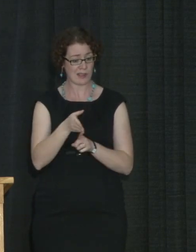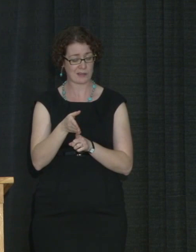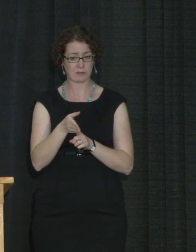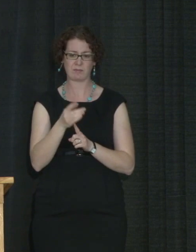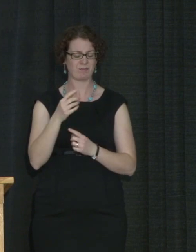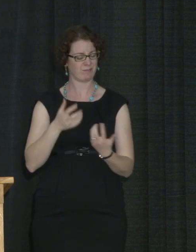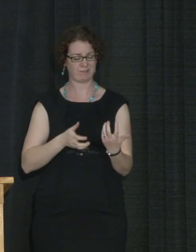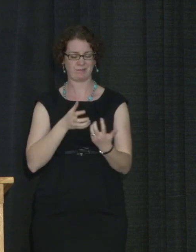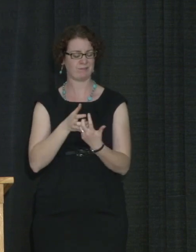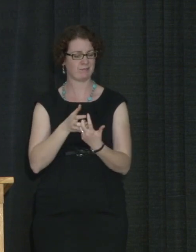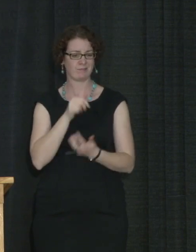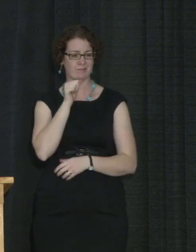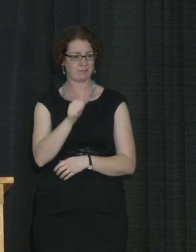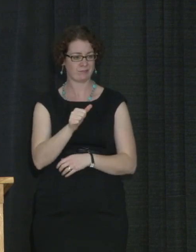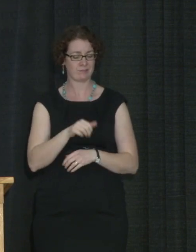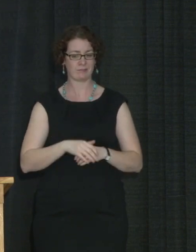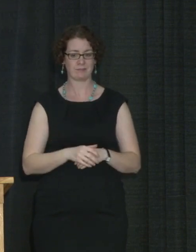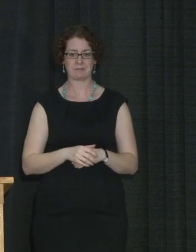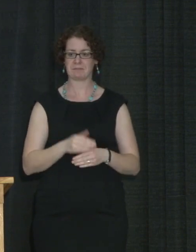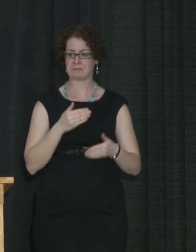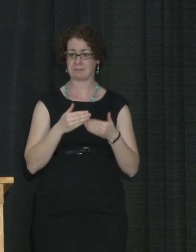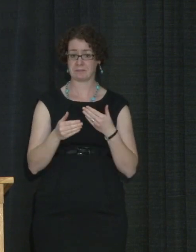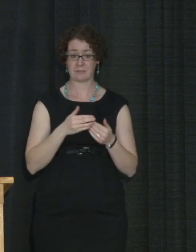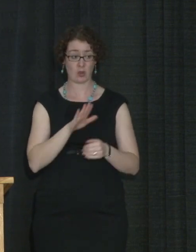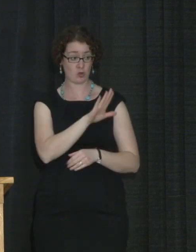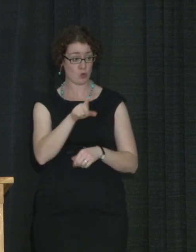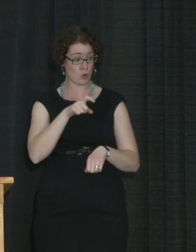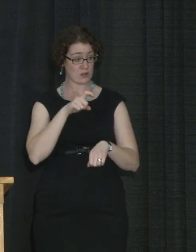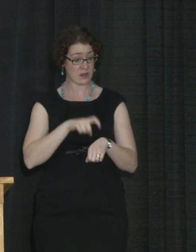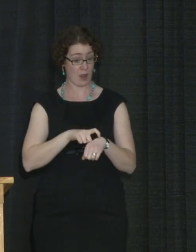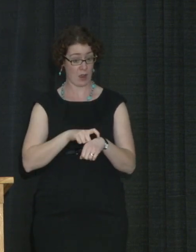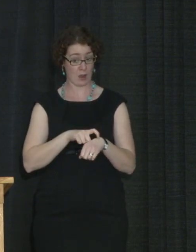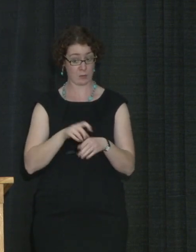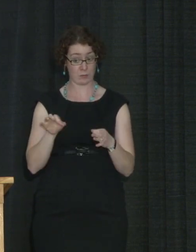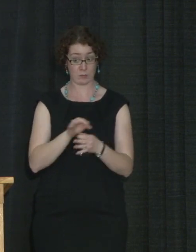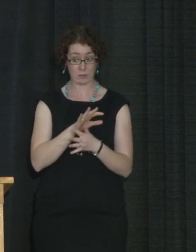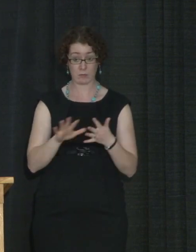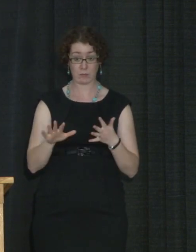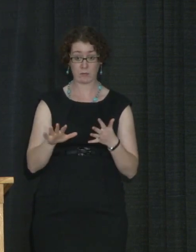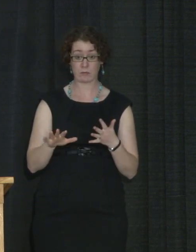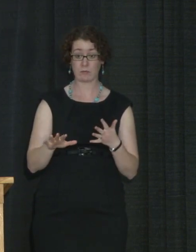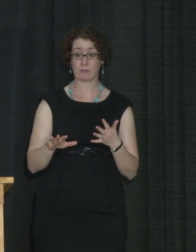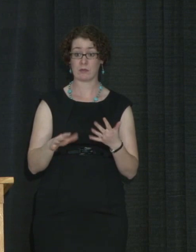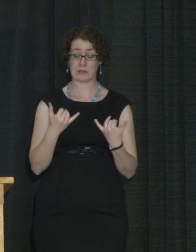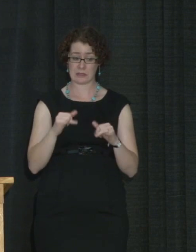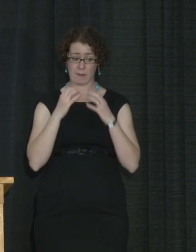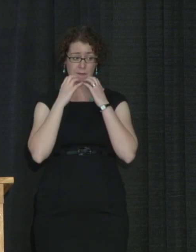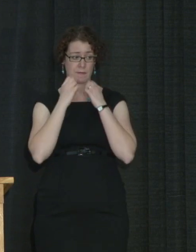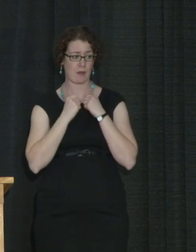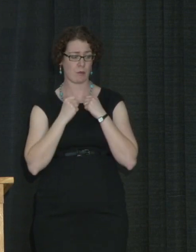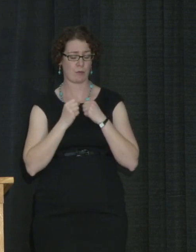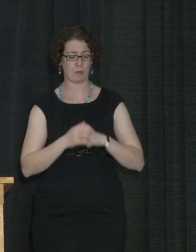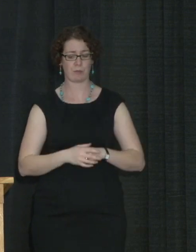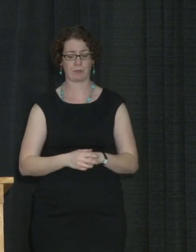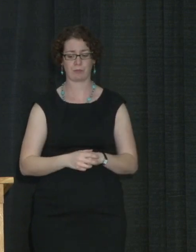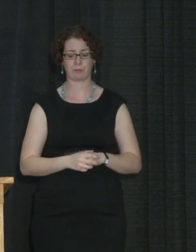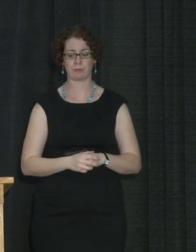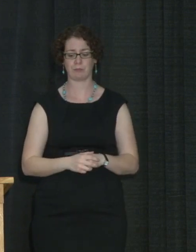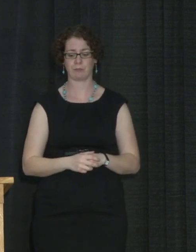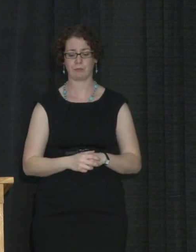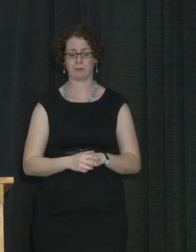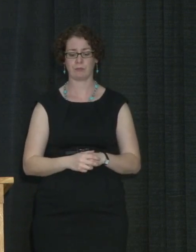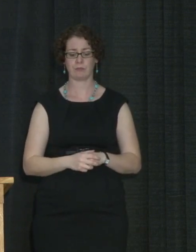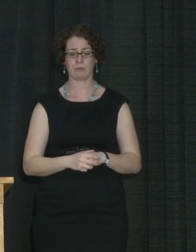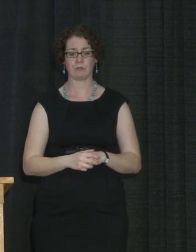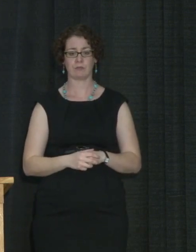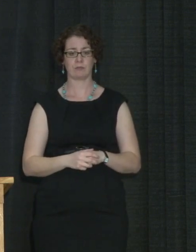for them. But that does not make your time here any less valuable.